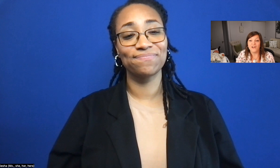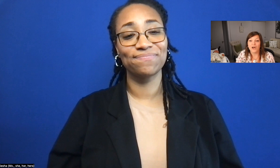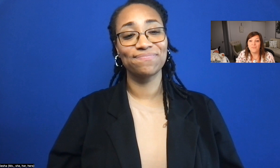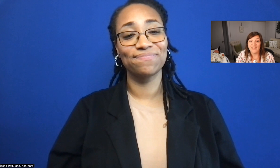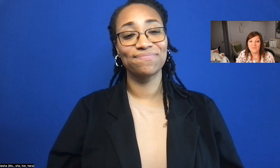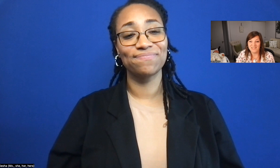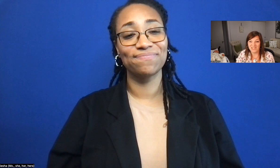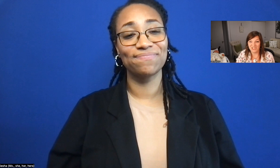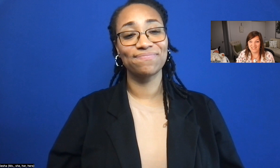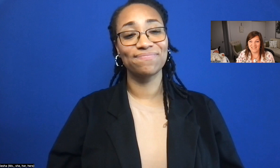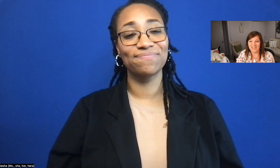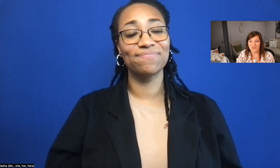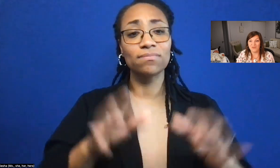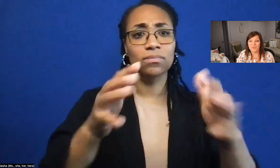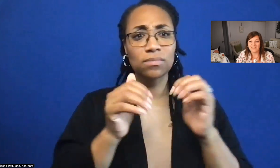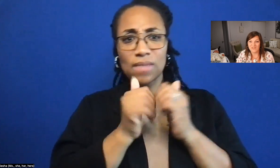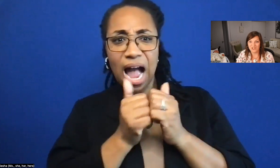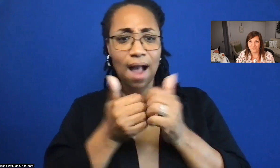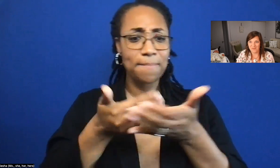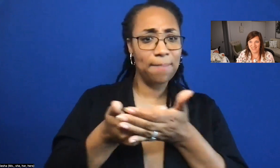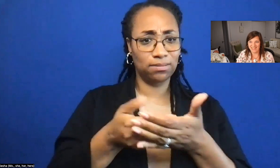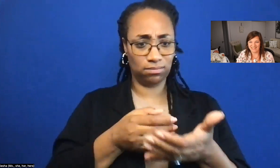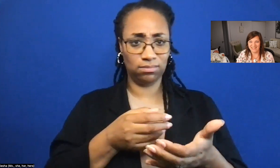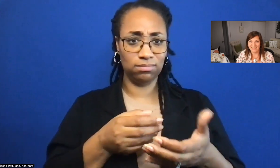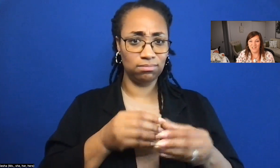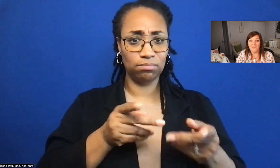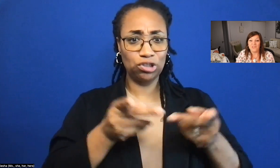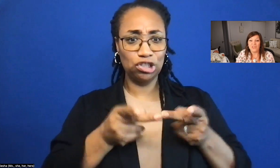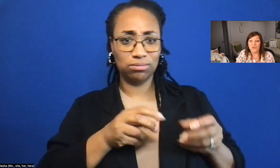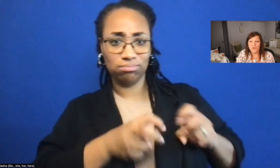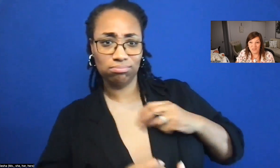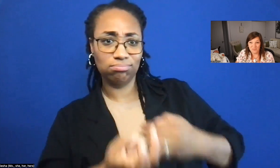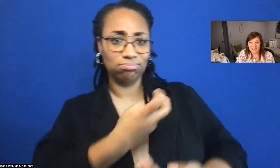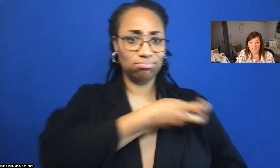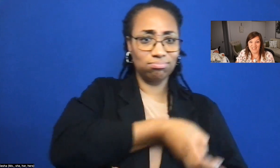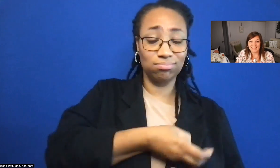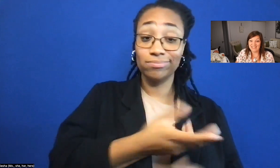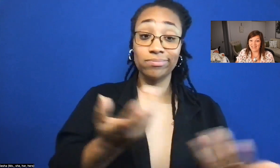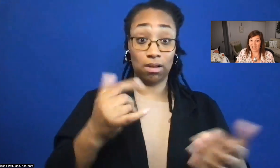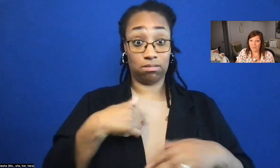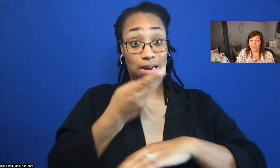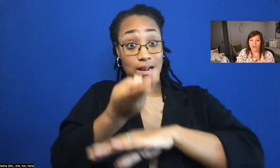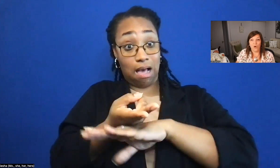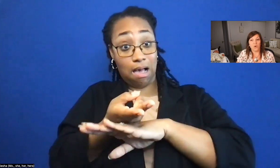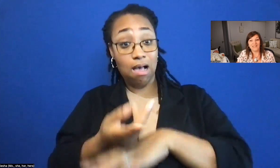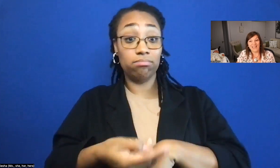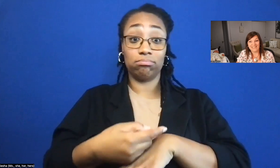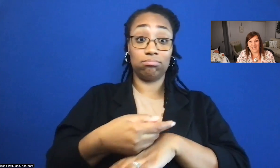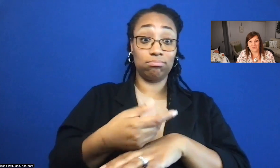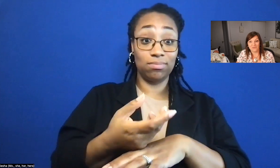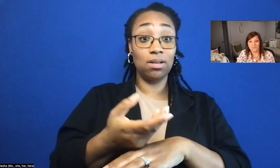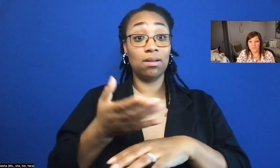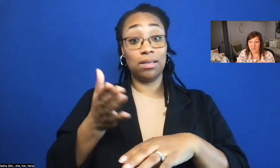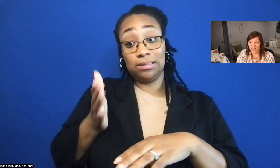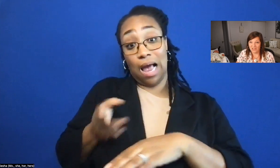There are many positions that you can breastfeed your baby in. You can breastfeed sitting up or laying